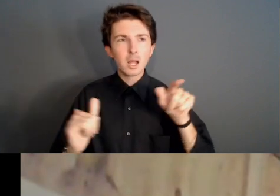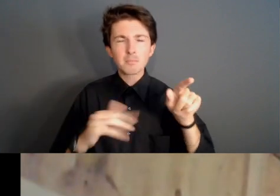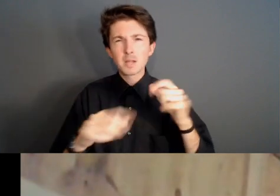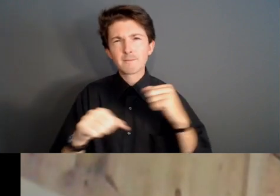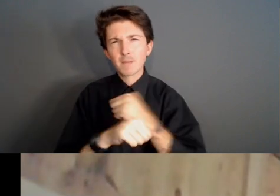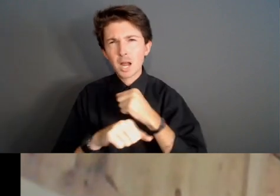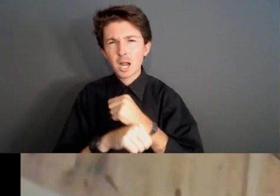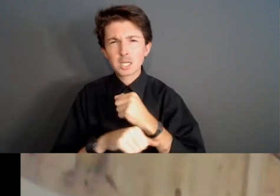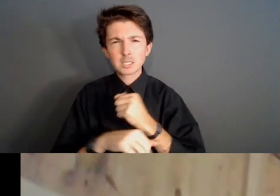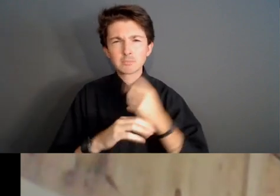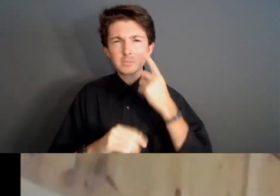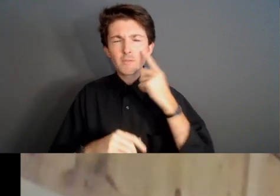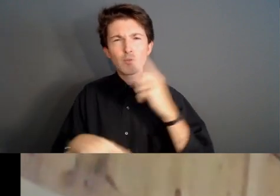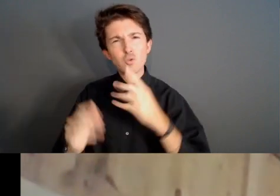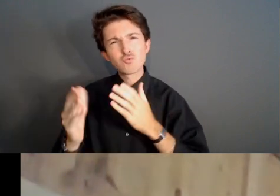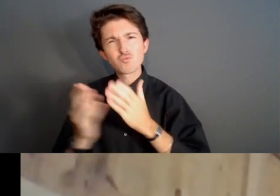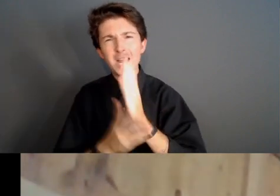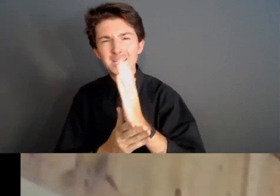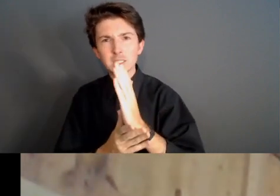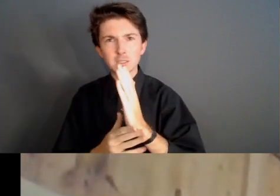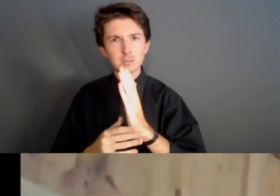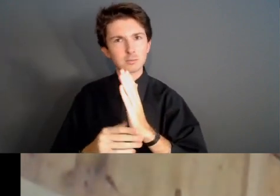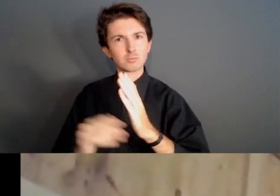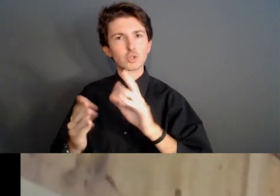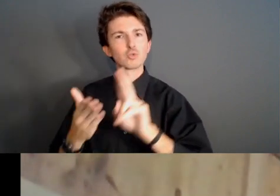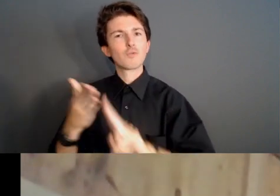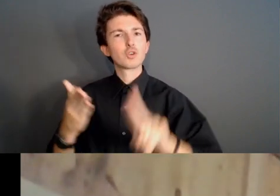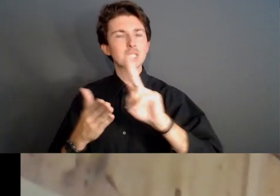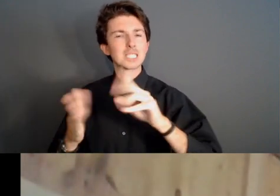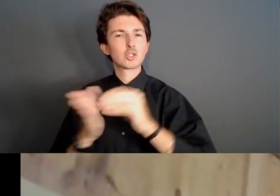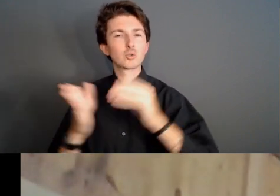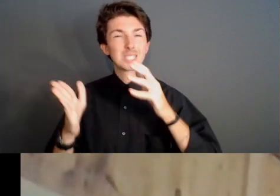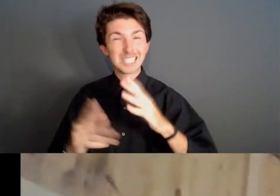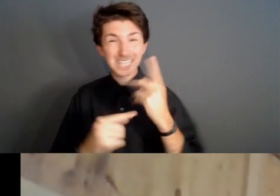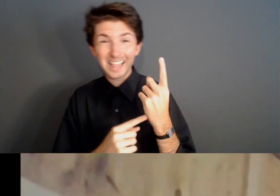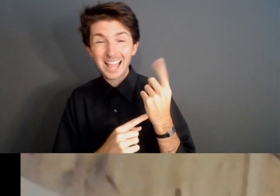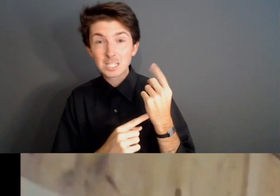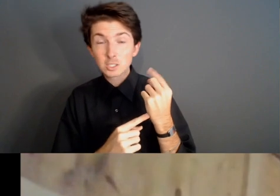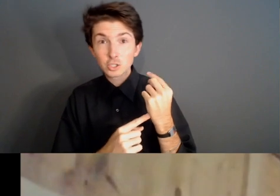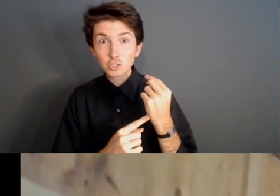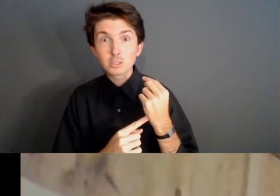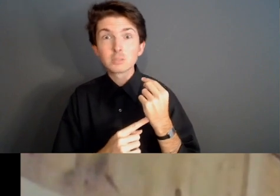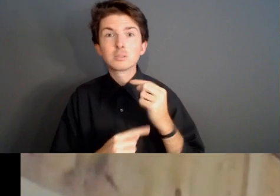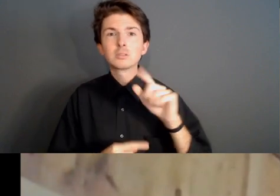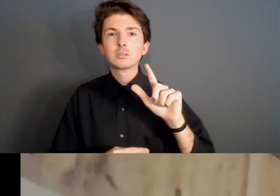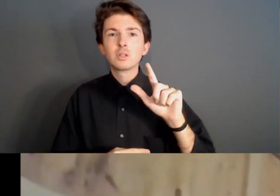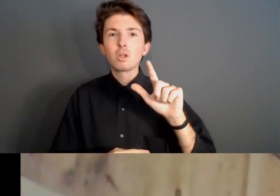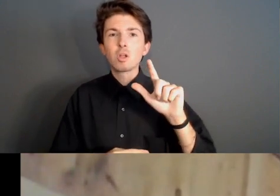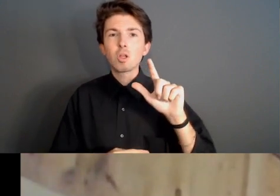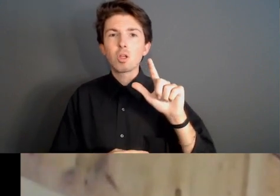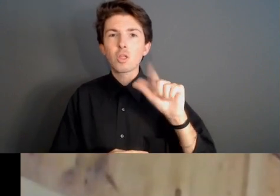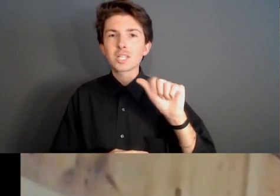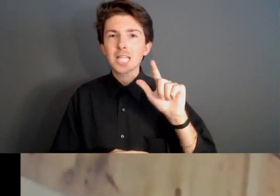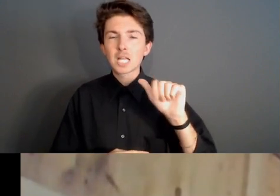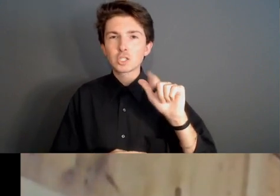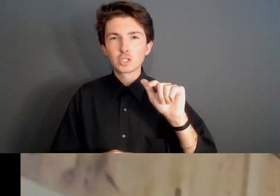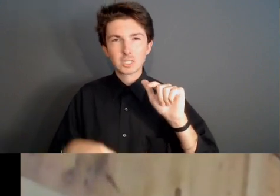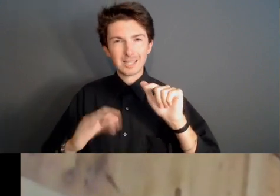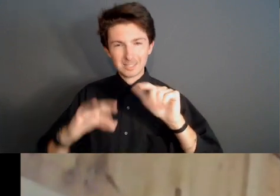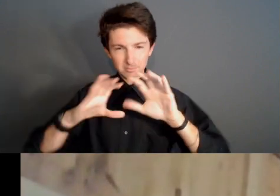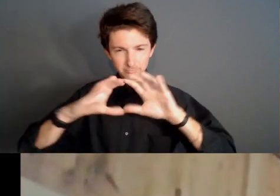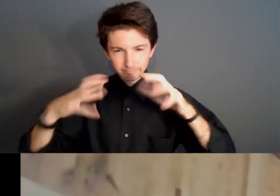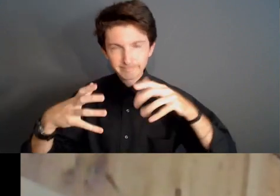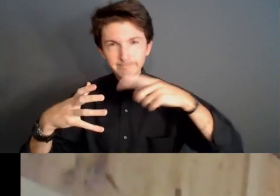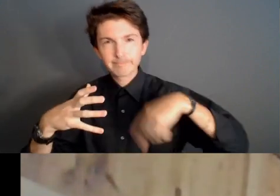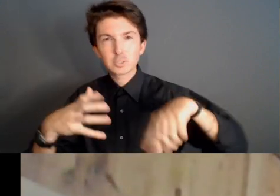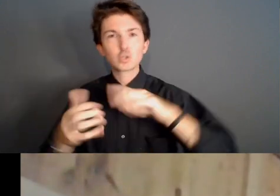students. Just this past year, he took on the Los Angeles Community College District School Board and